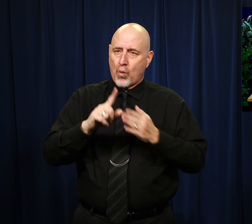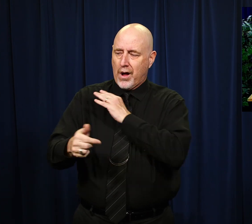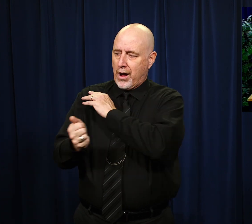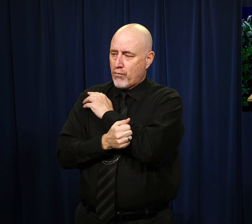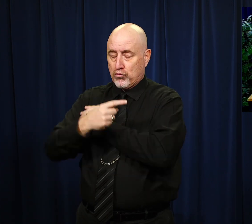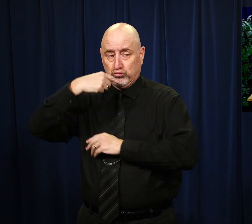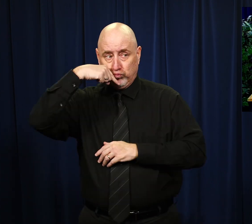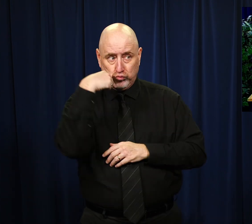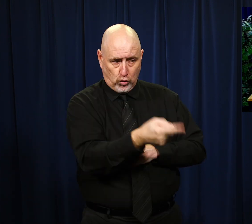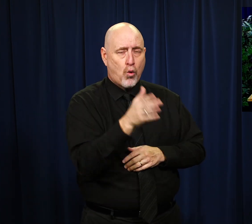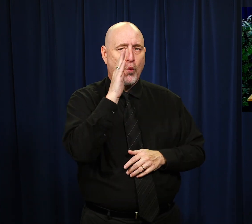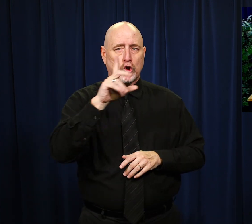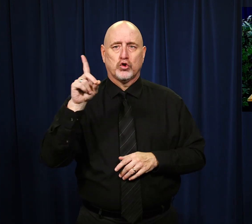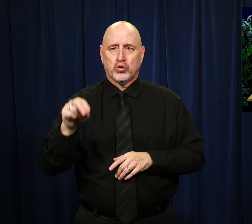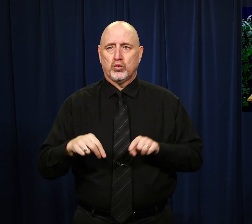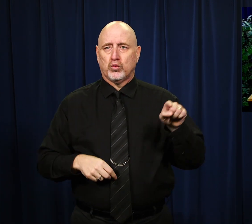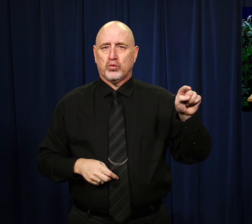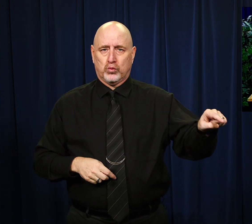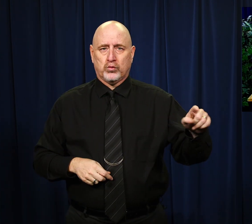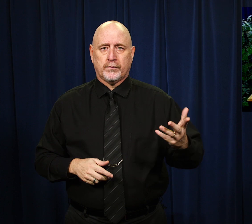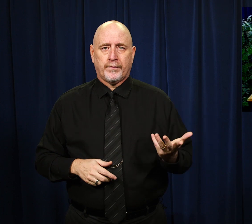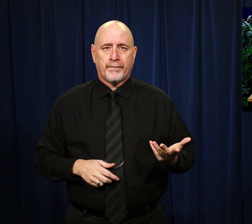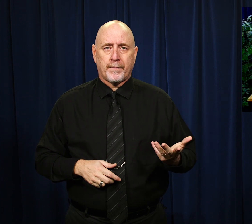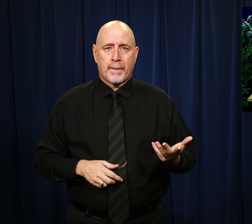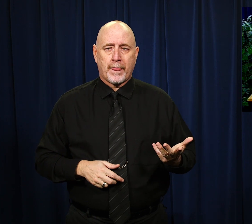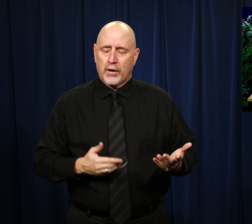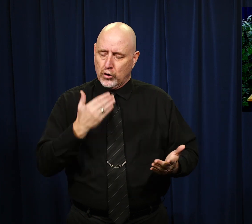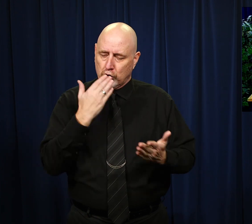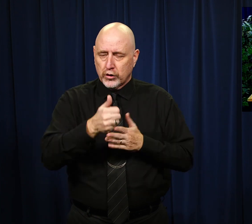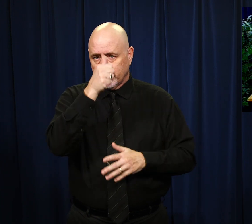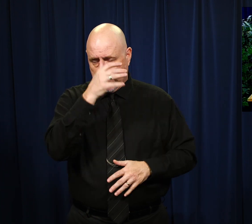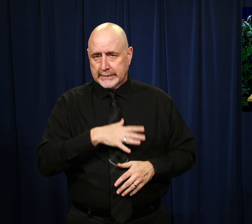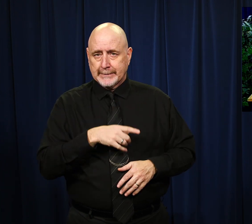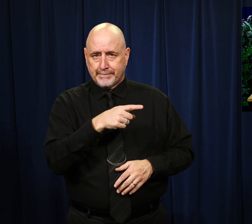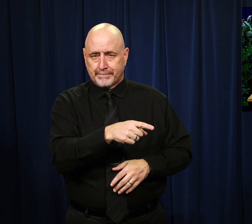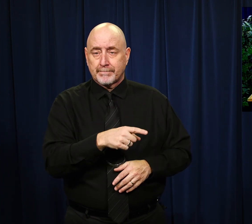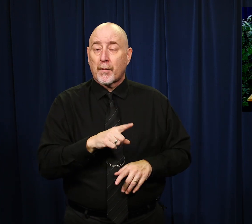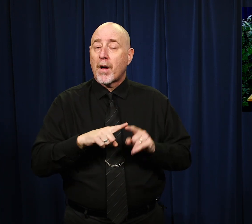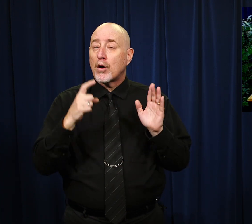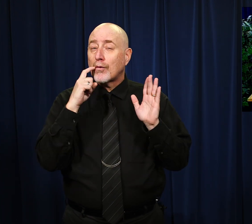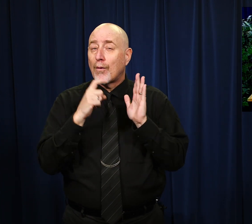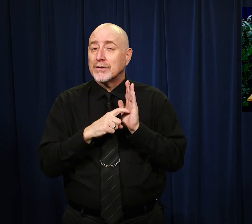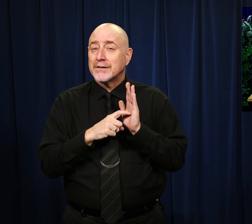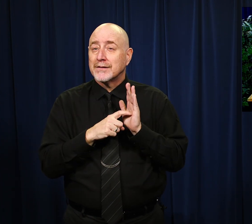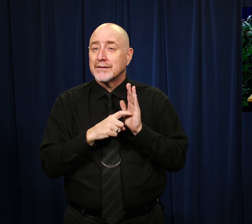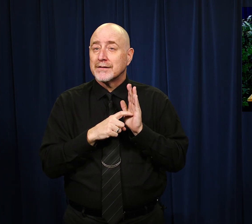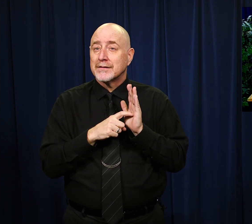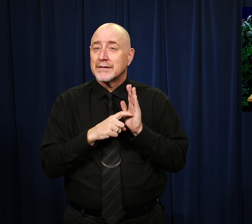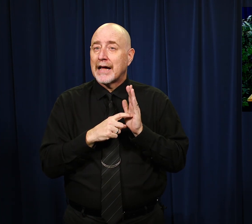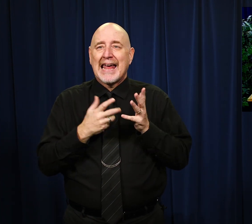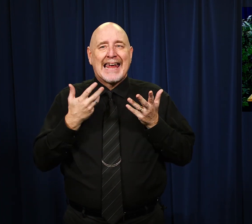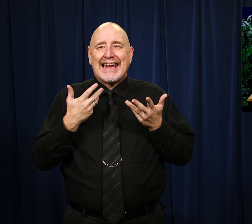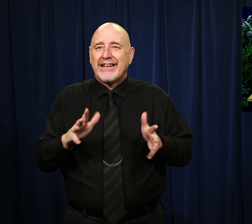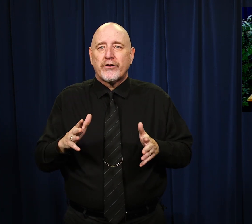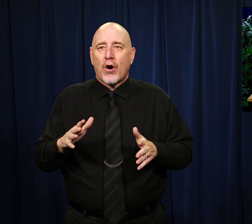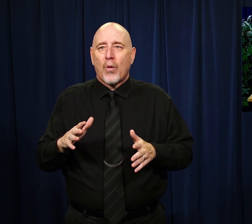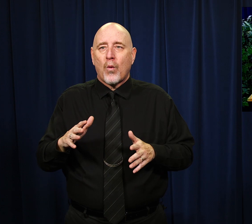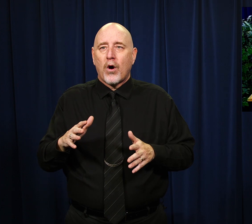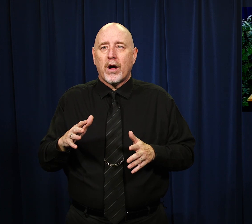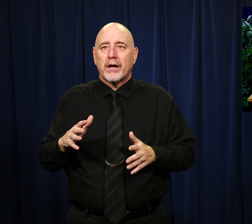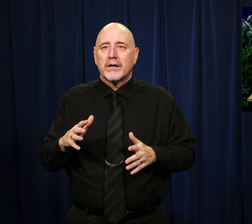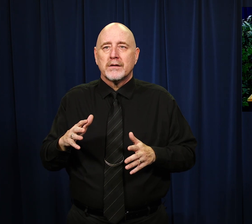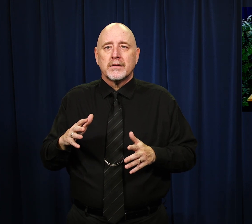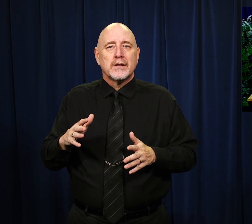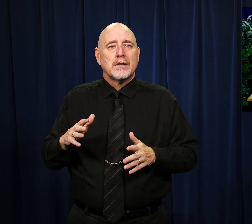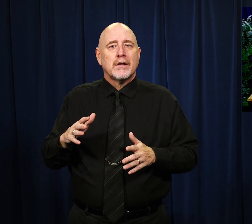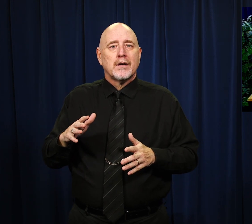do what Abraham tells him to do. He is a good man. But you notice that he doesn't want to take a wife. Abraham